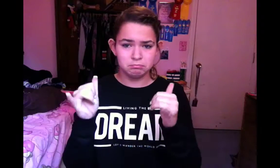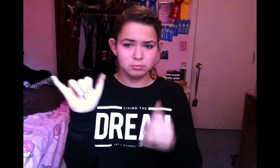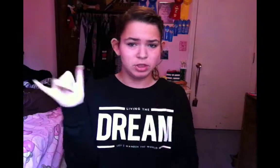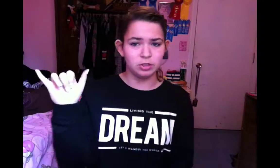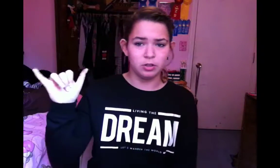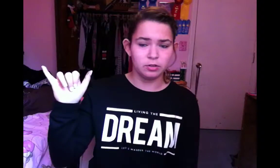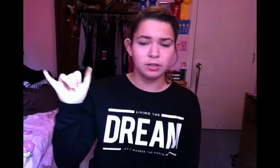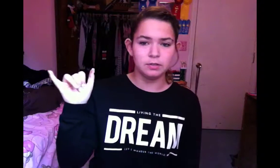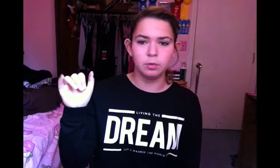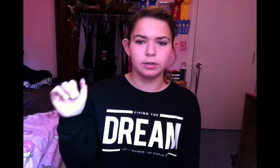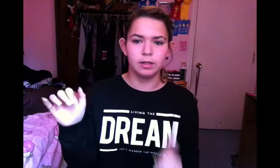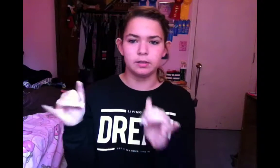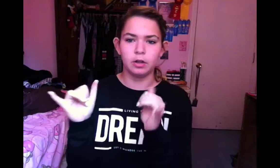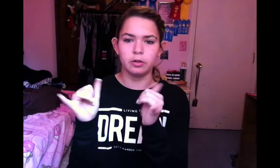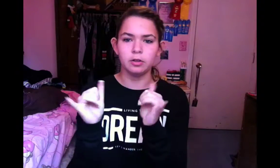You can. This. What. That's a color. a